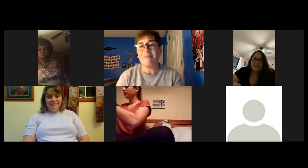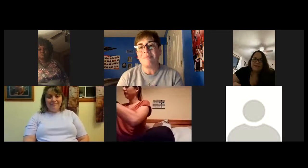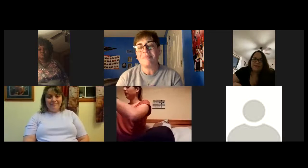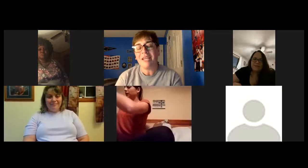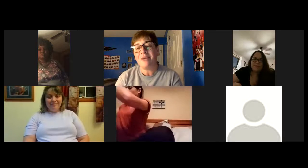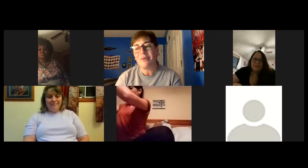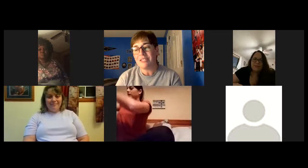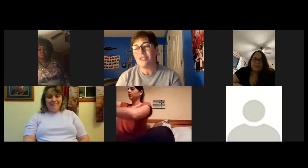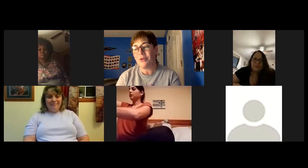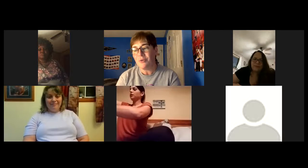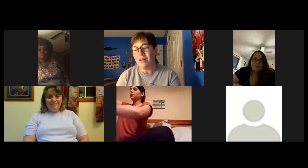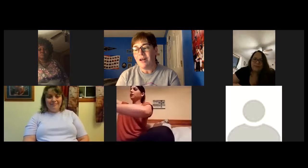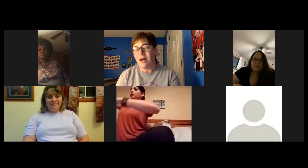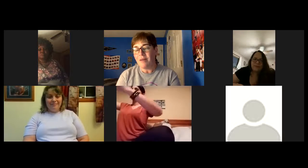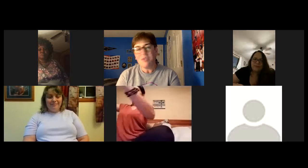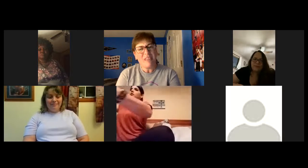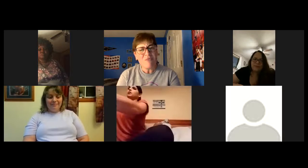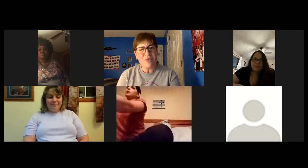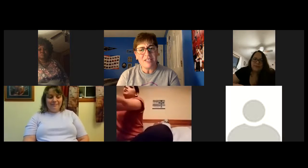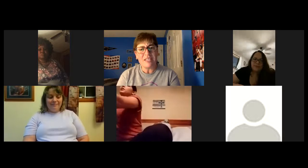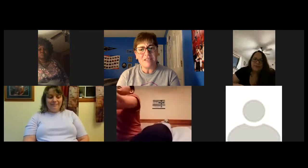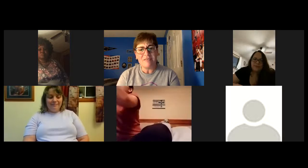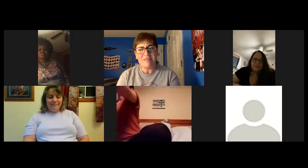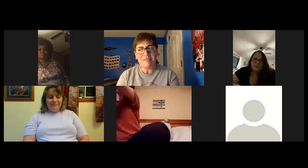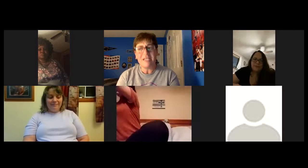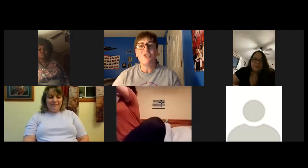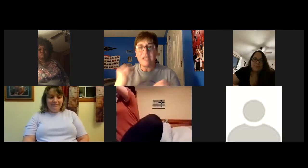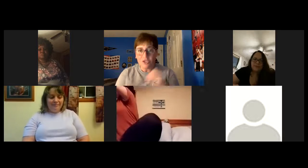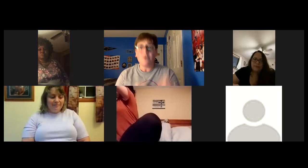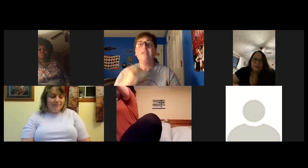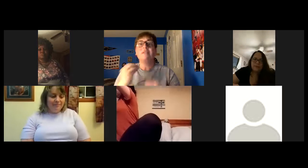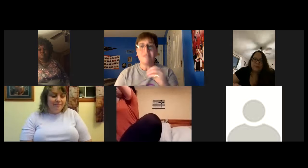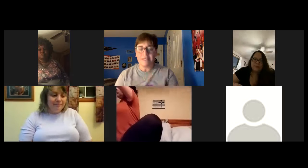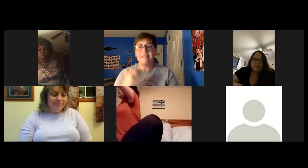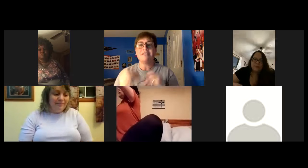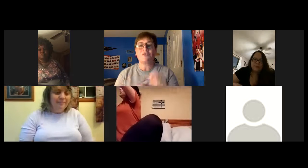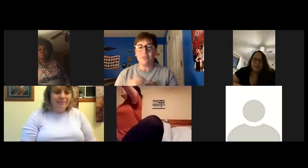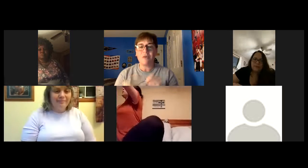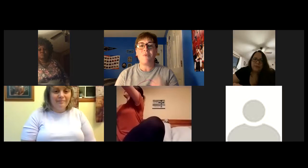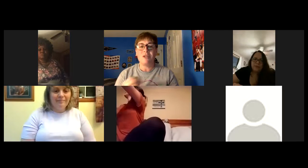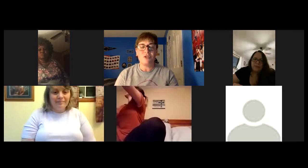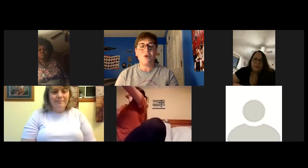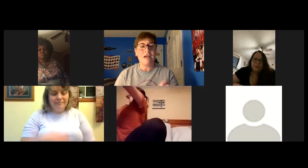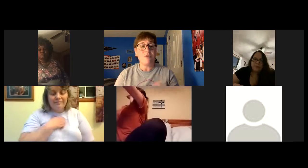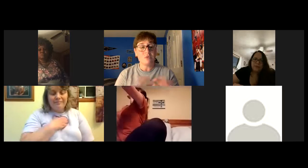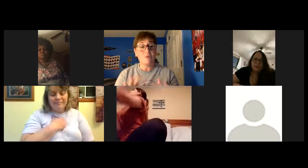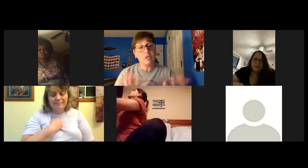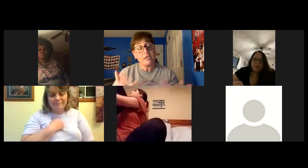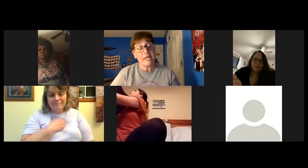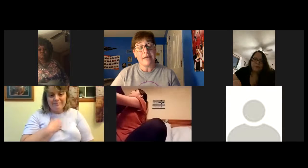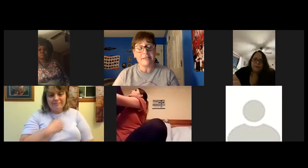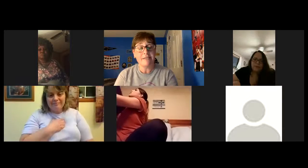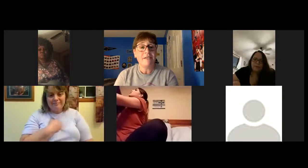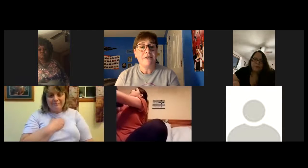But anyway, so, that really got you into it to see, is this really what I want to do? And it was a really